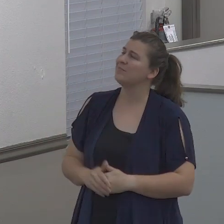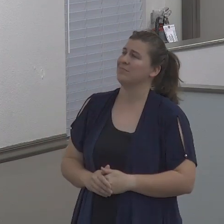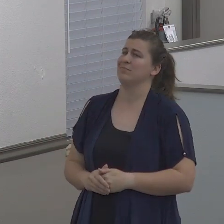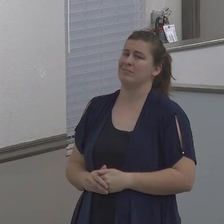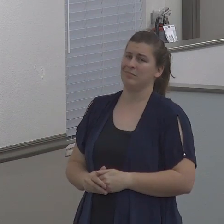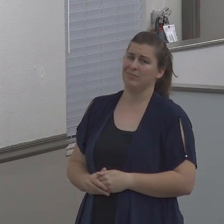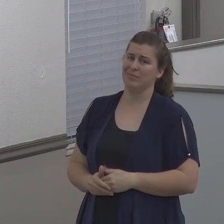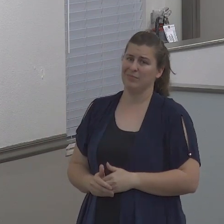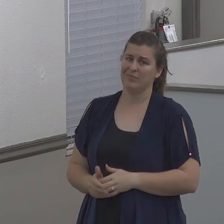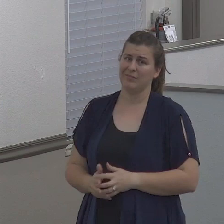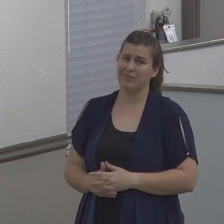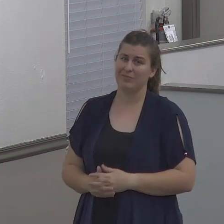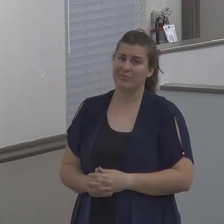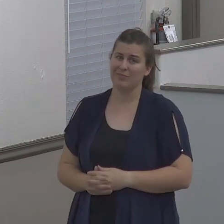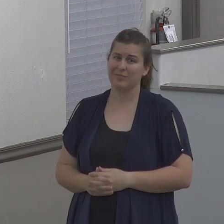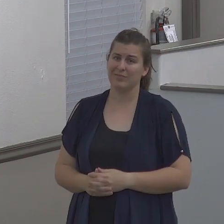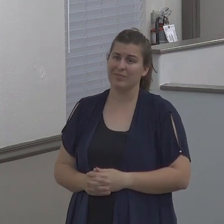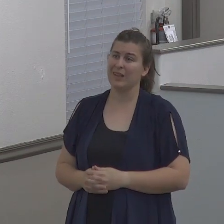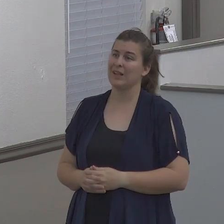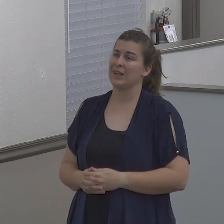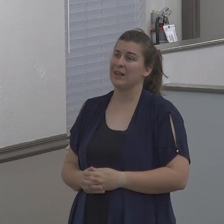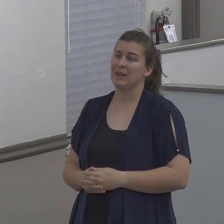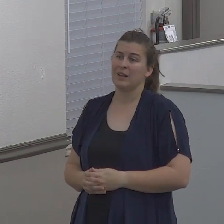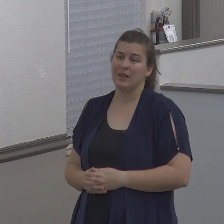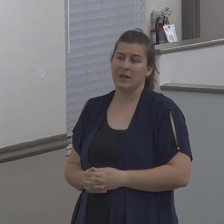And we talk to the Lord.